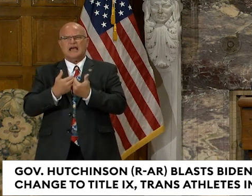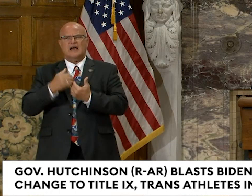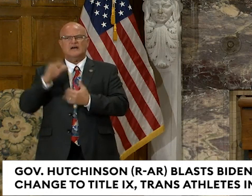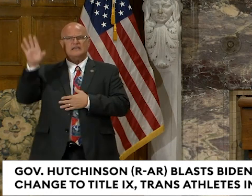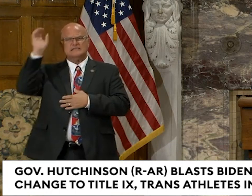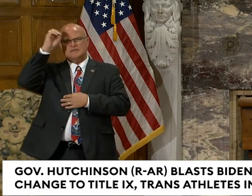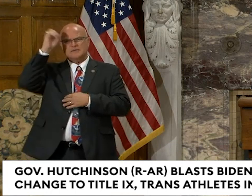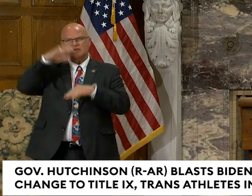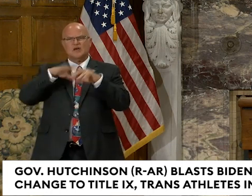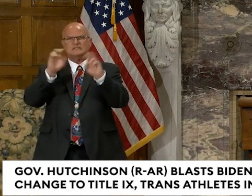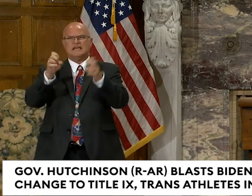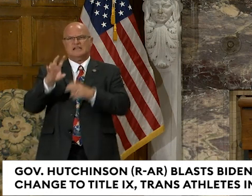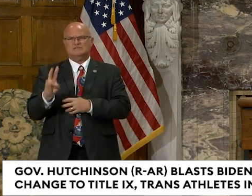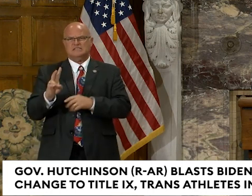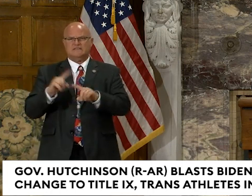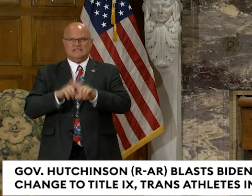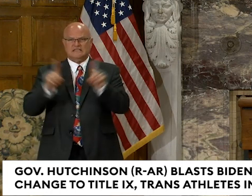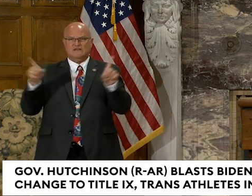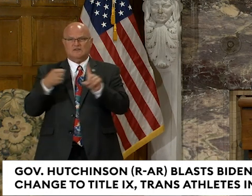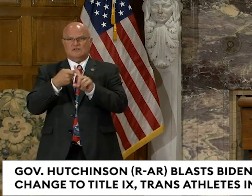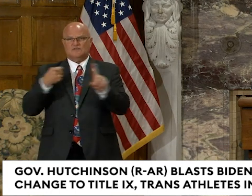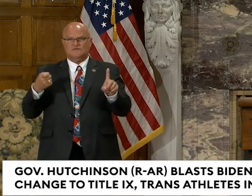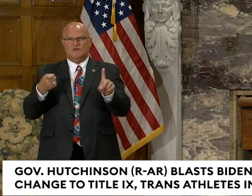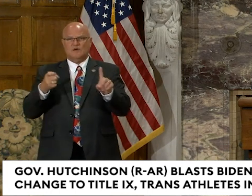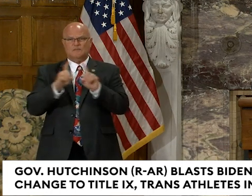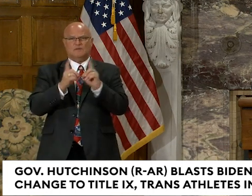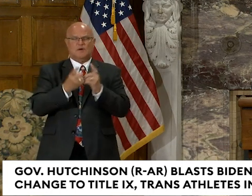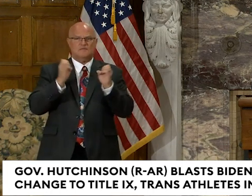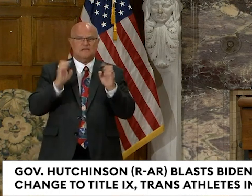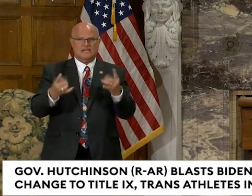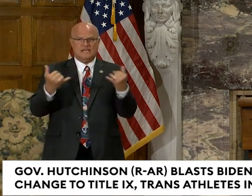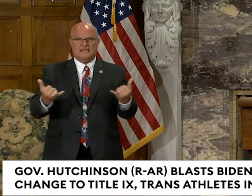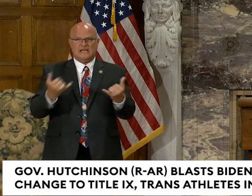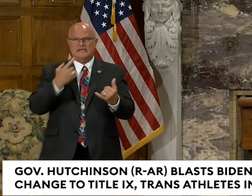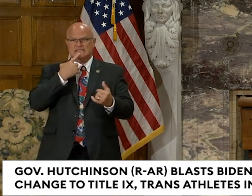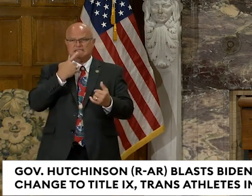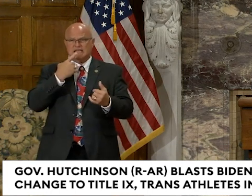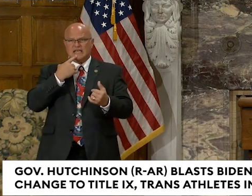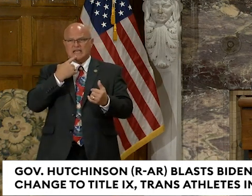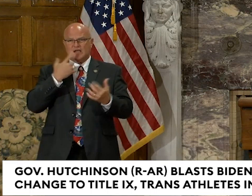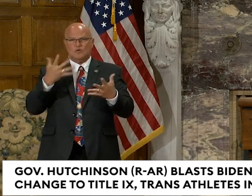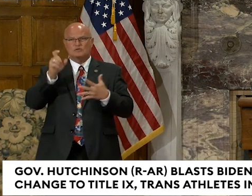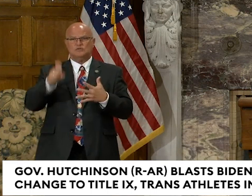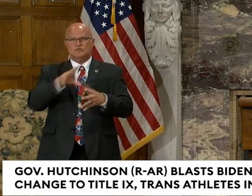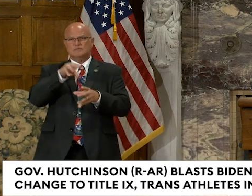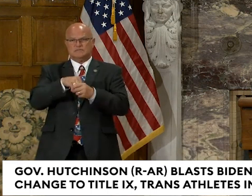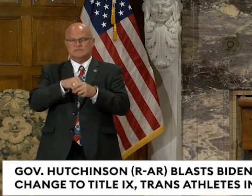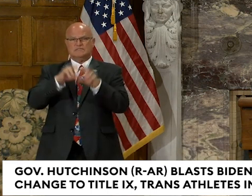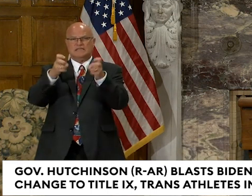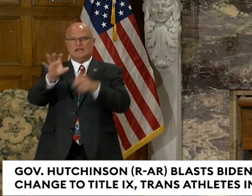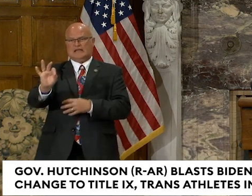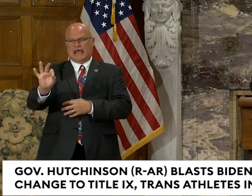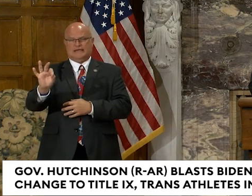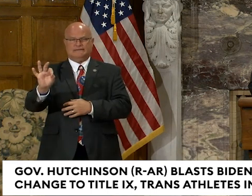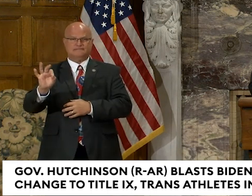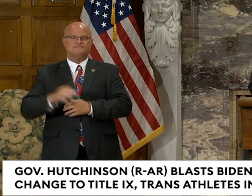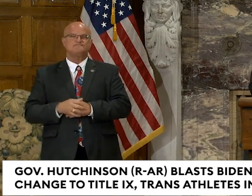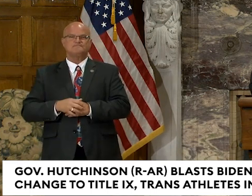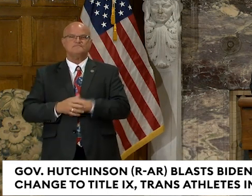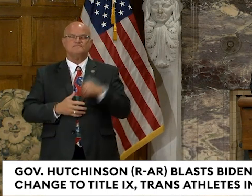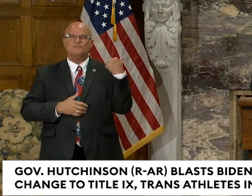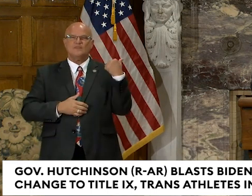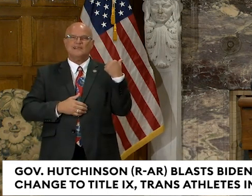opinion on Title VII differs from what the Department of Education is now saying what should be the case under Title IX.